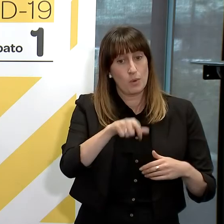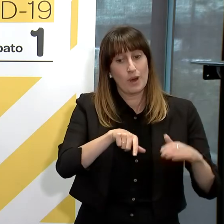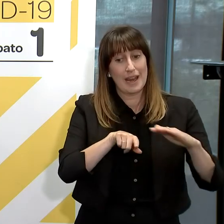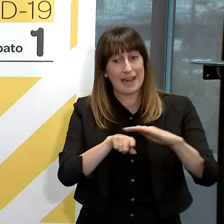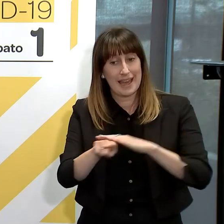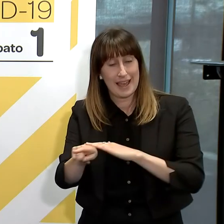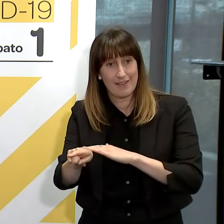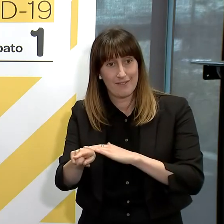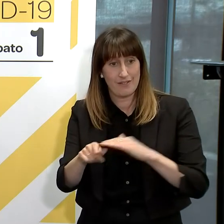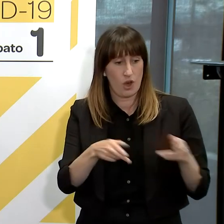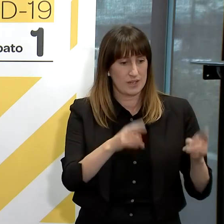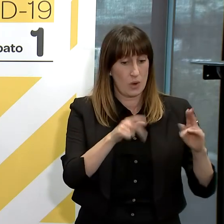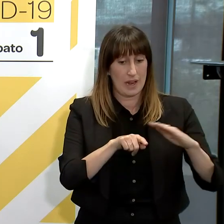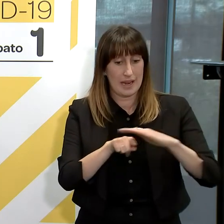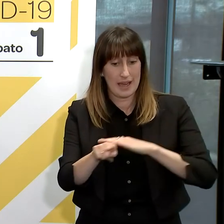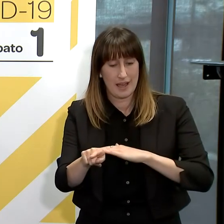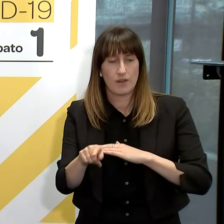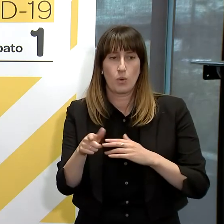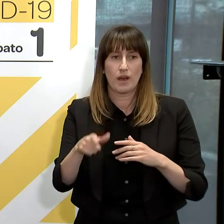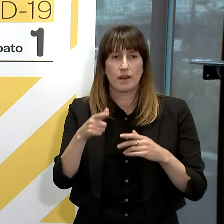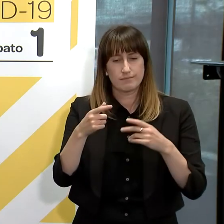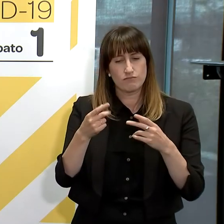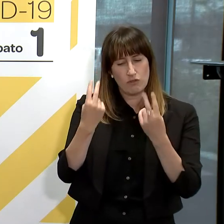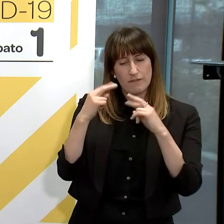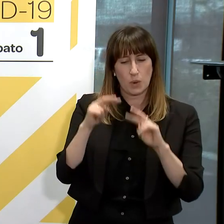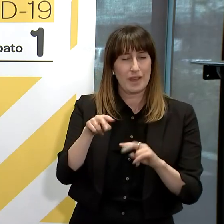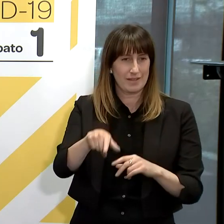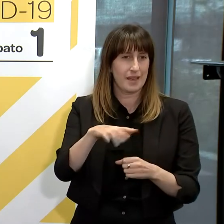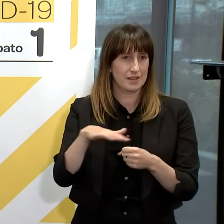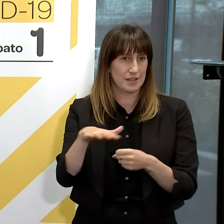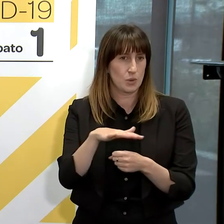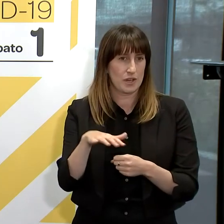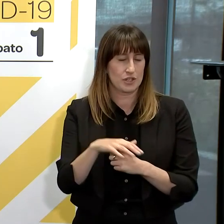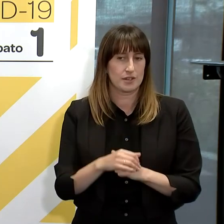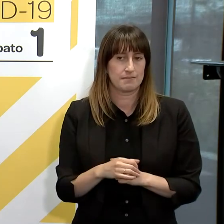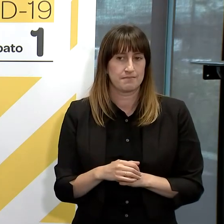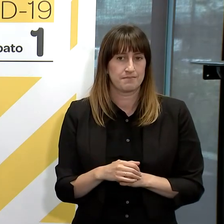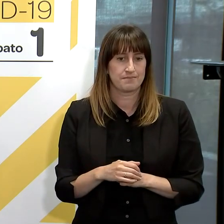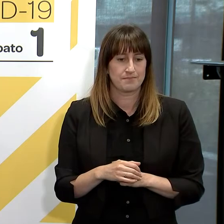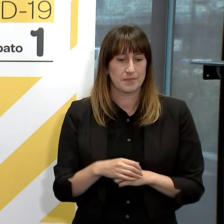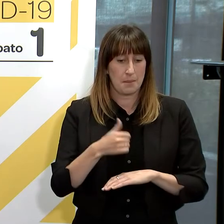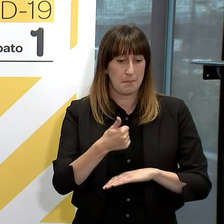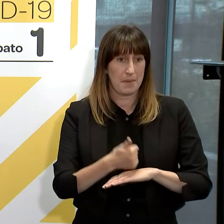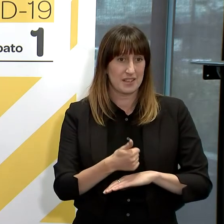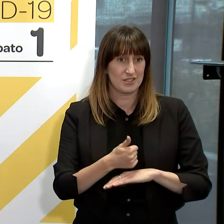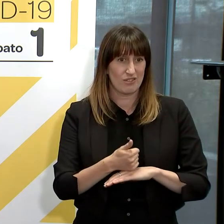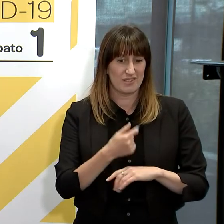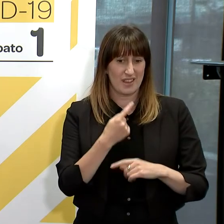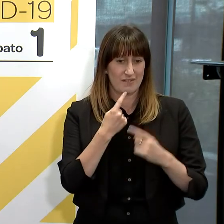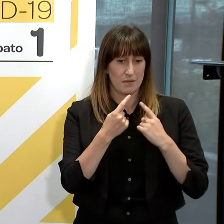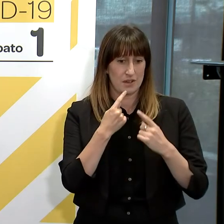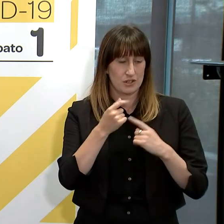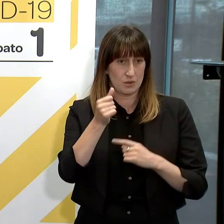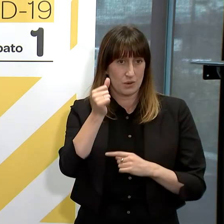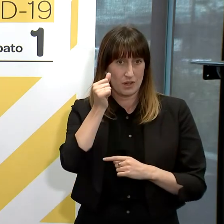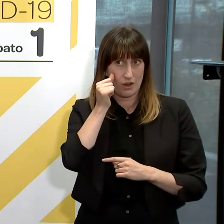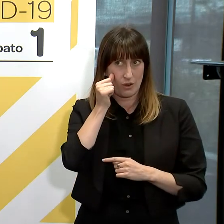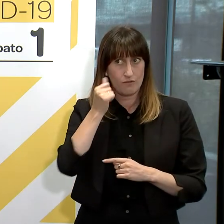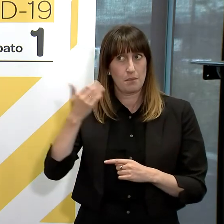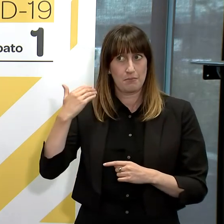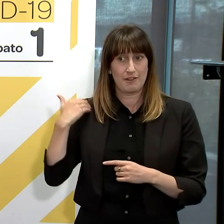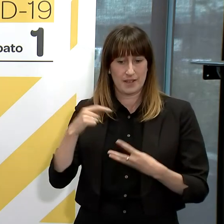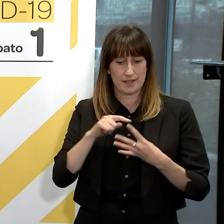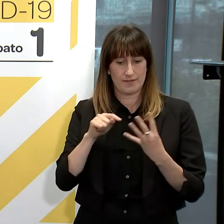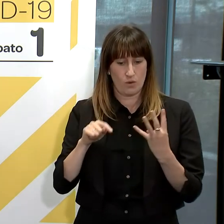review. It's certainly, at the moment, based on what we know from the previous cases, is a